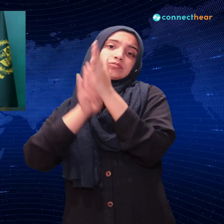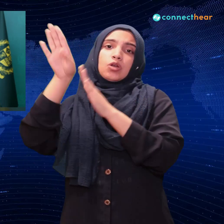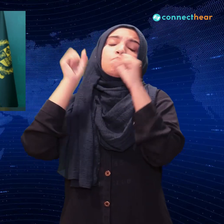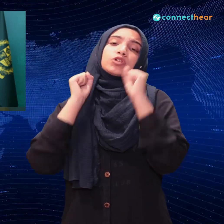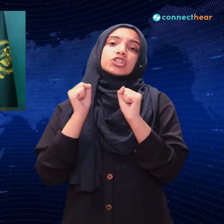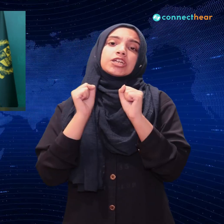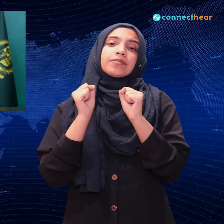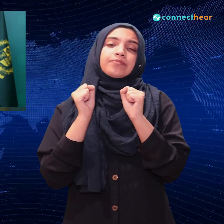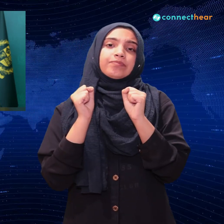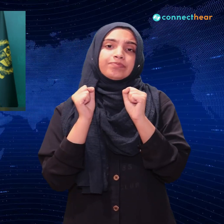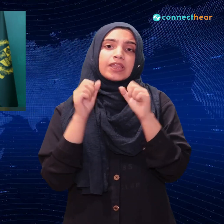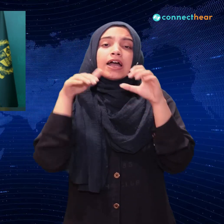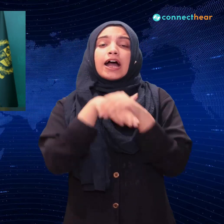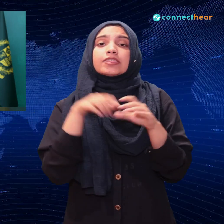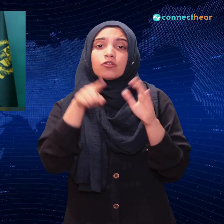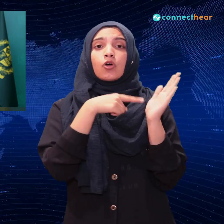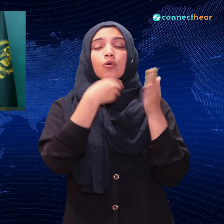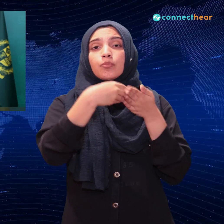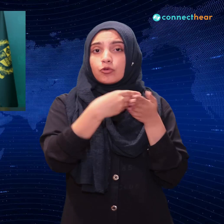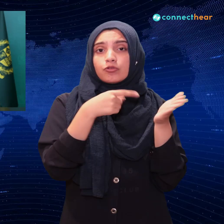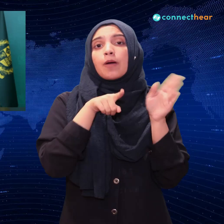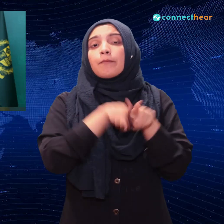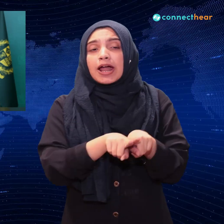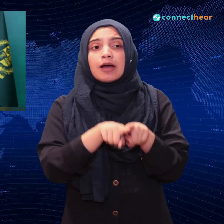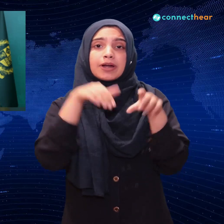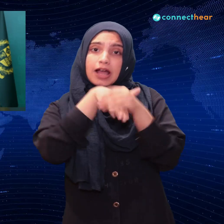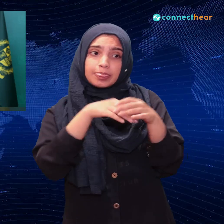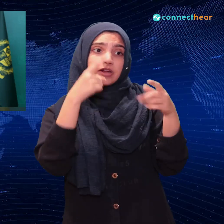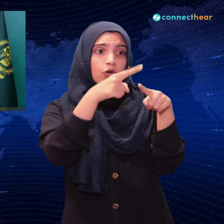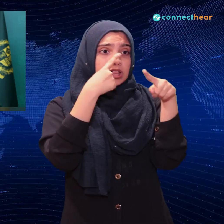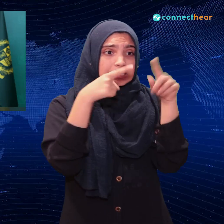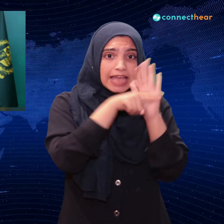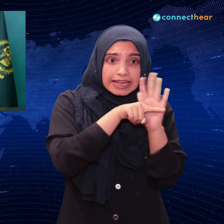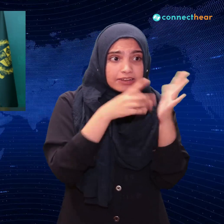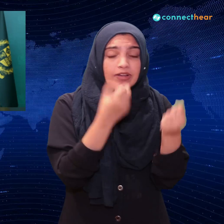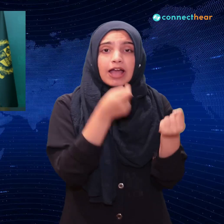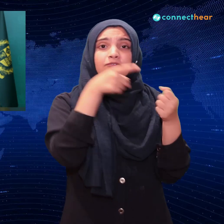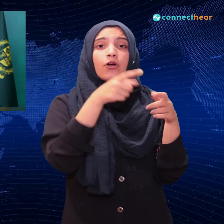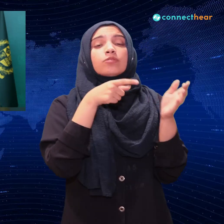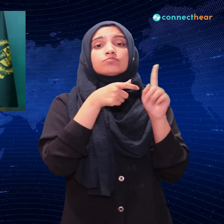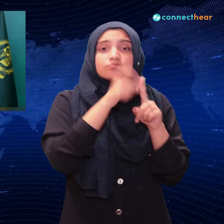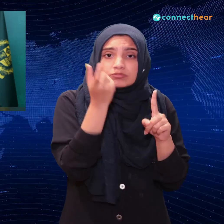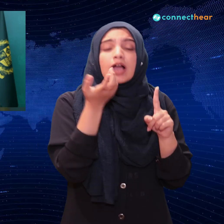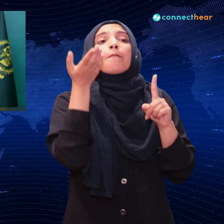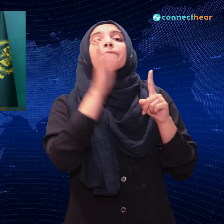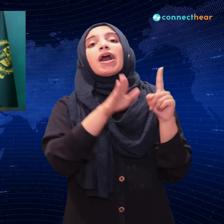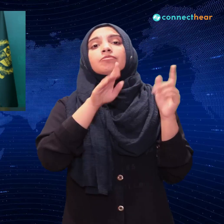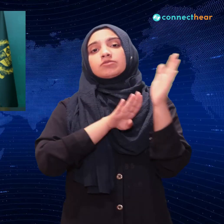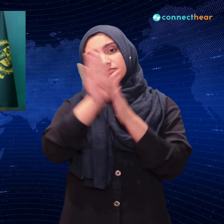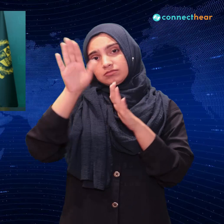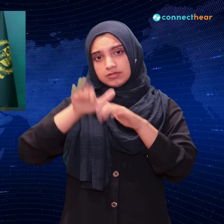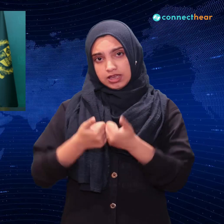It depletes their already meager resources. accentuates the levels of poverty,